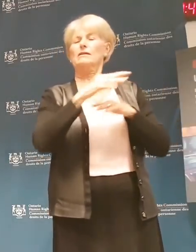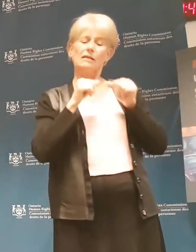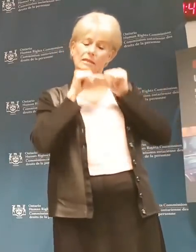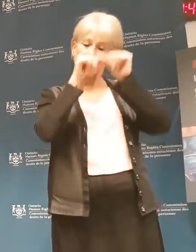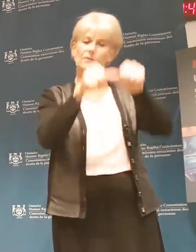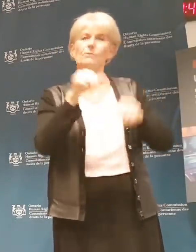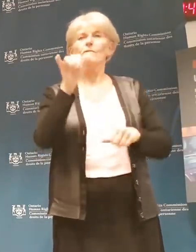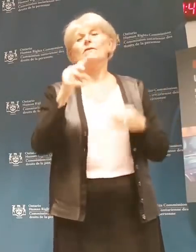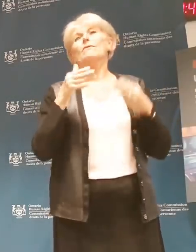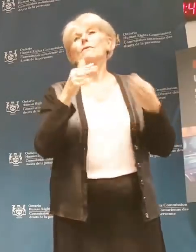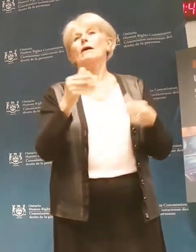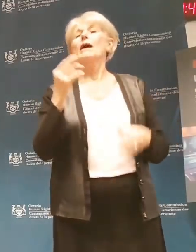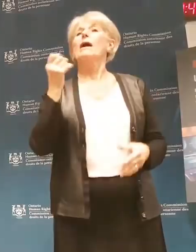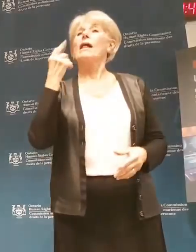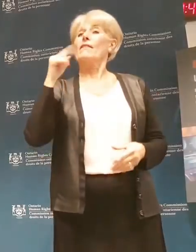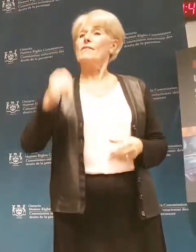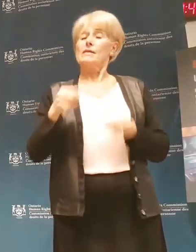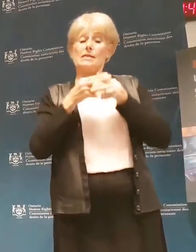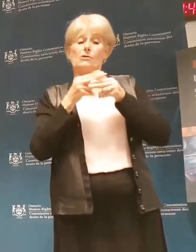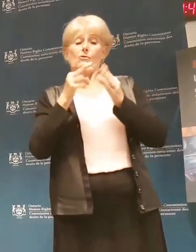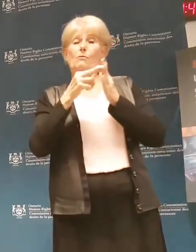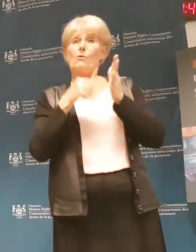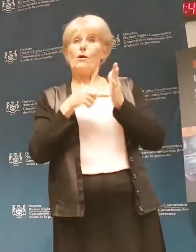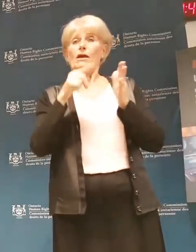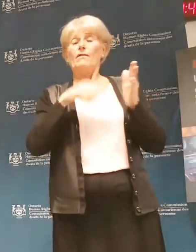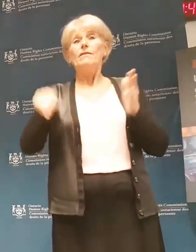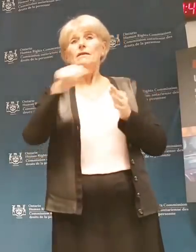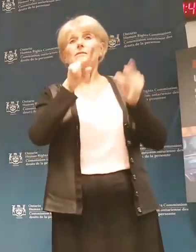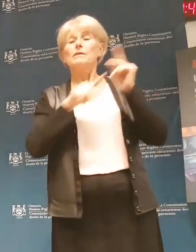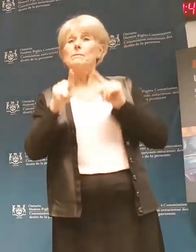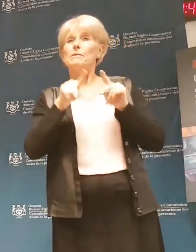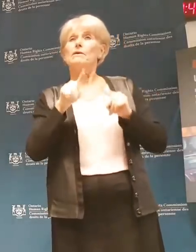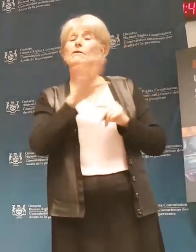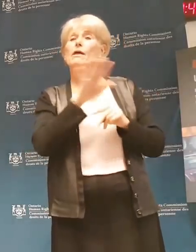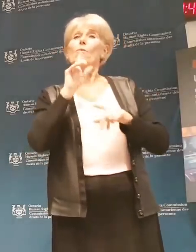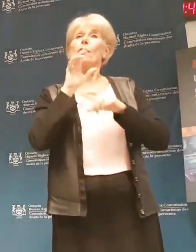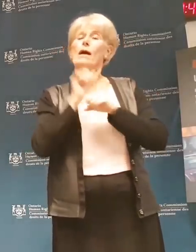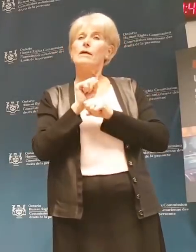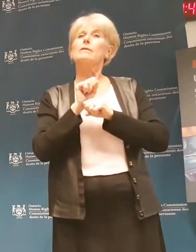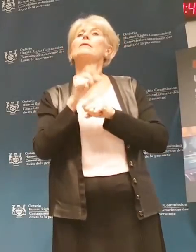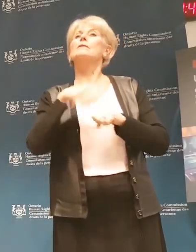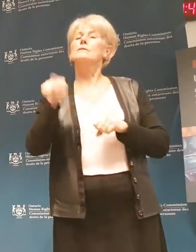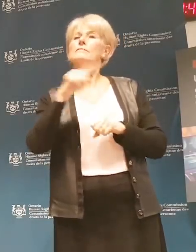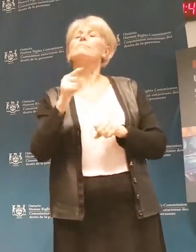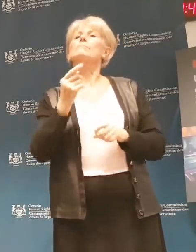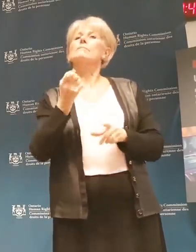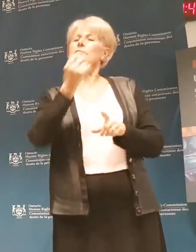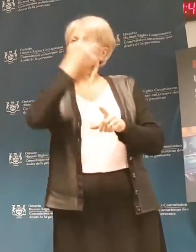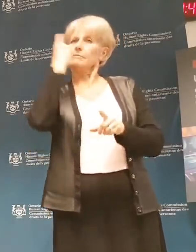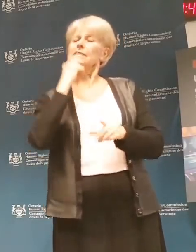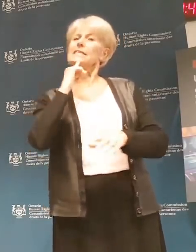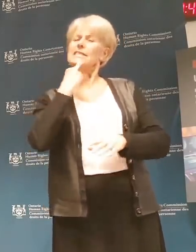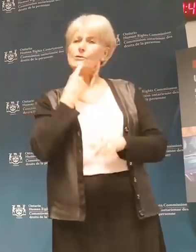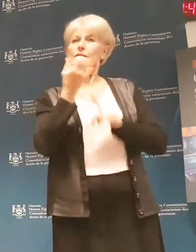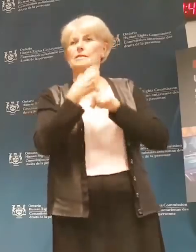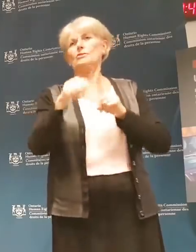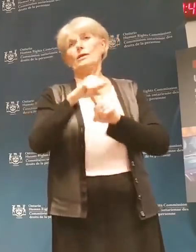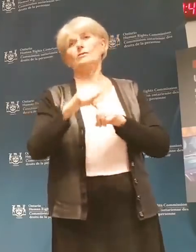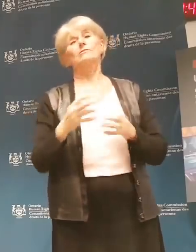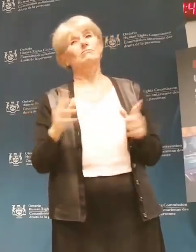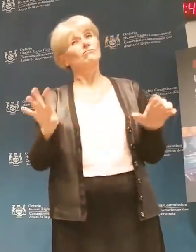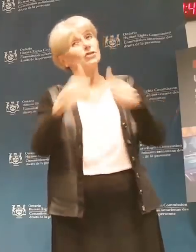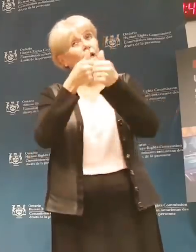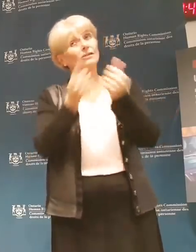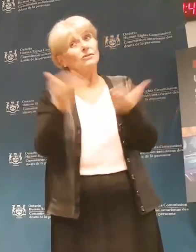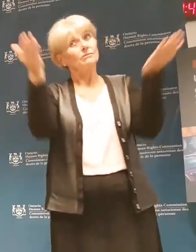continue to be unless this interim report and these people and their realities are taken with the utmost gravity. The challenge is an open one. Thank